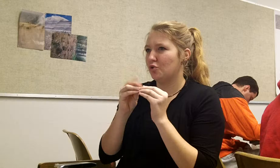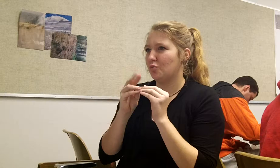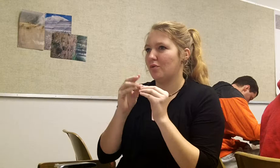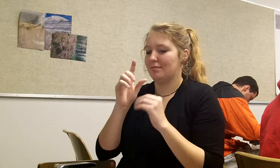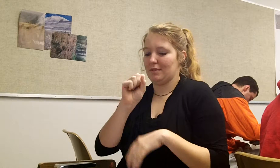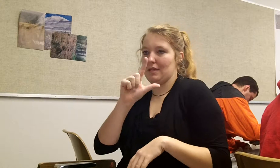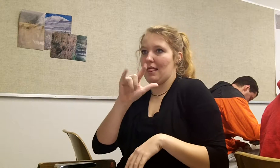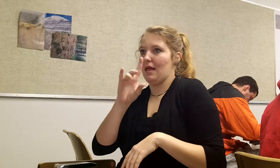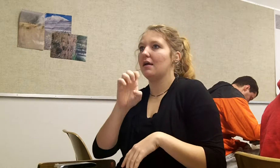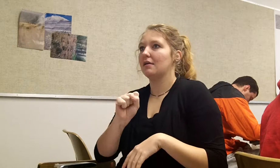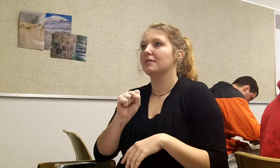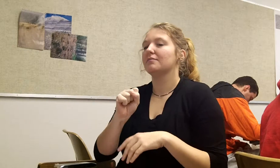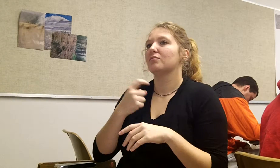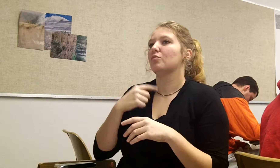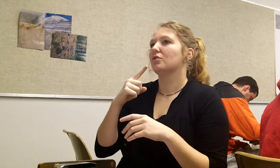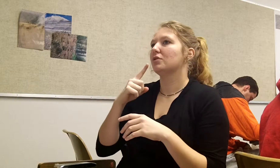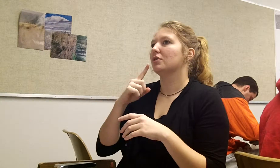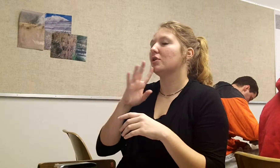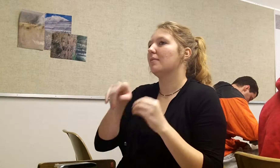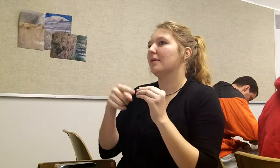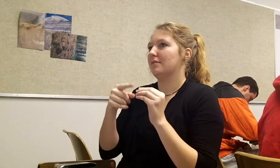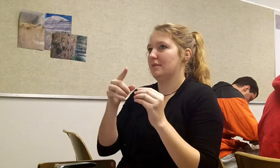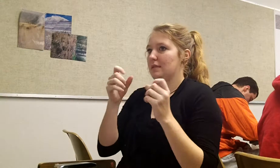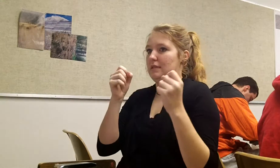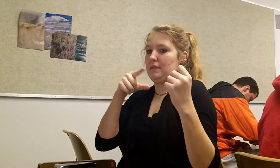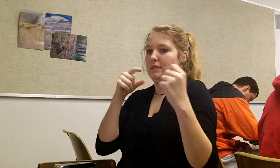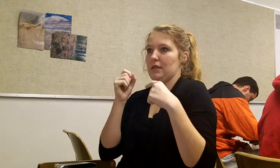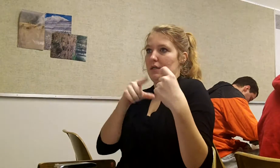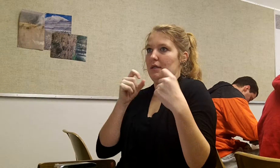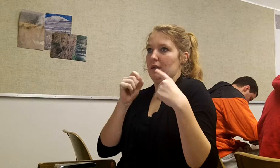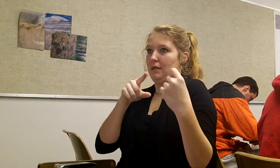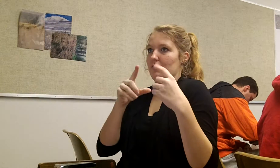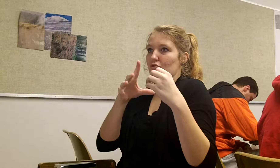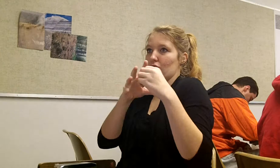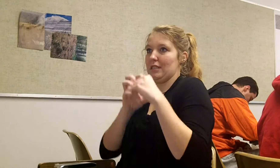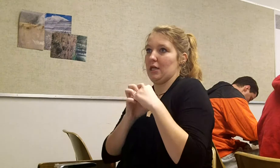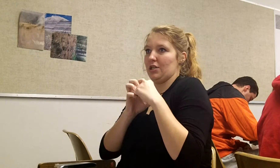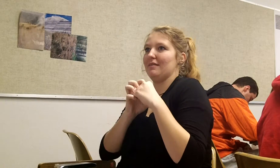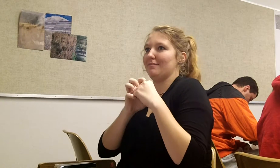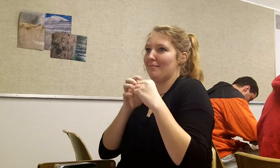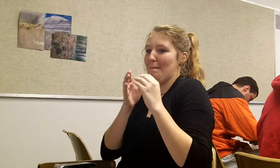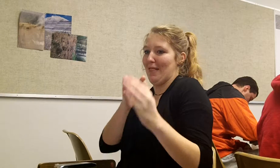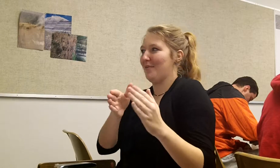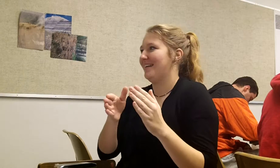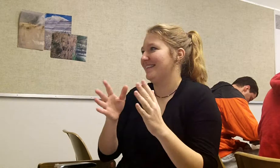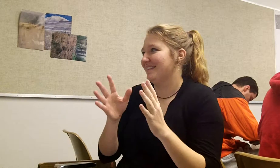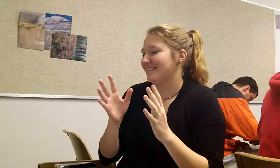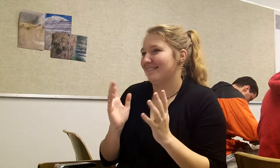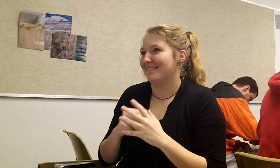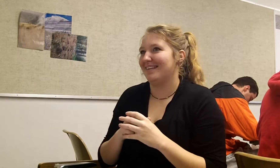about signaling pathways, signal transduction pathways, and some typical versions of how this works for a